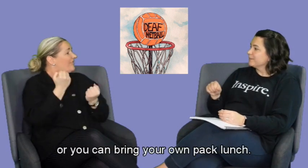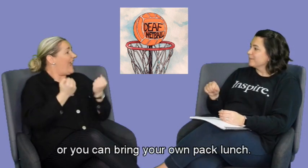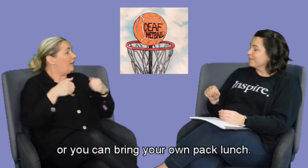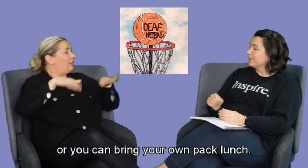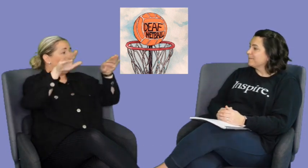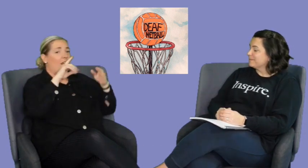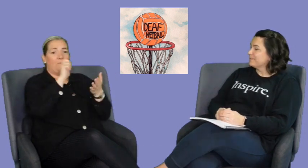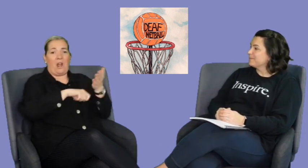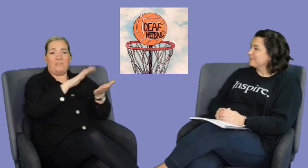packed lunch.